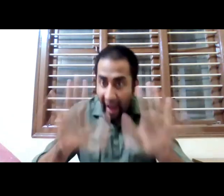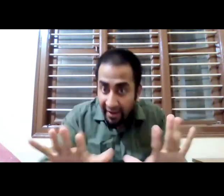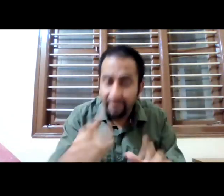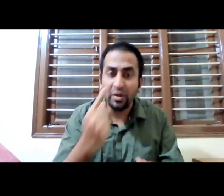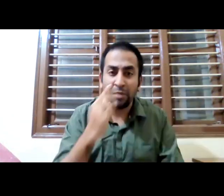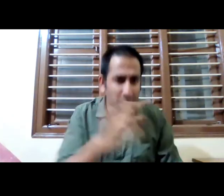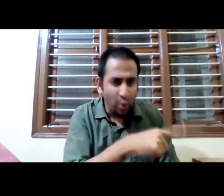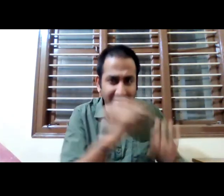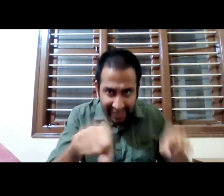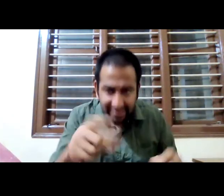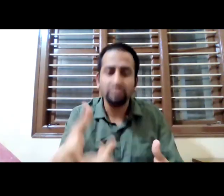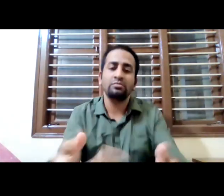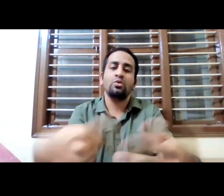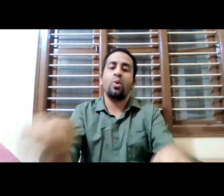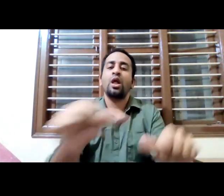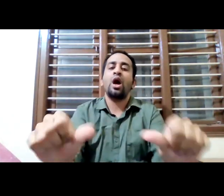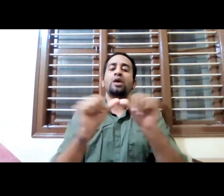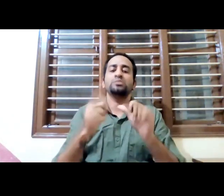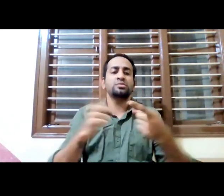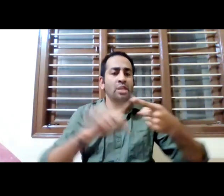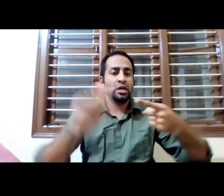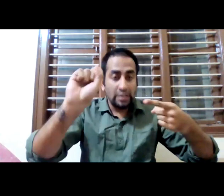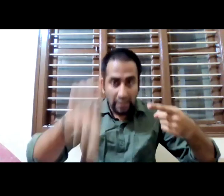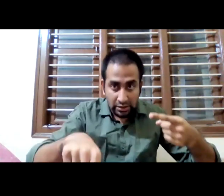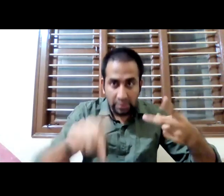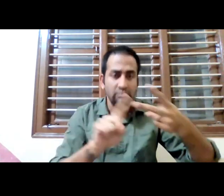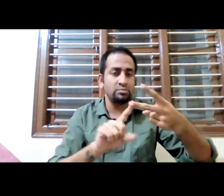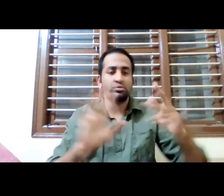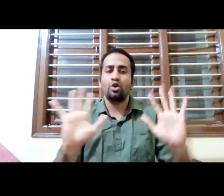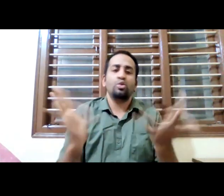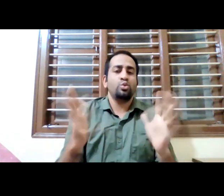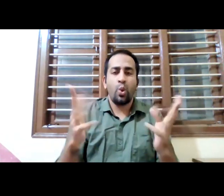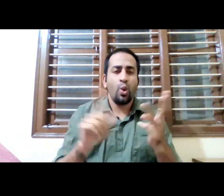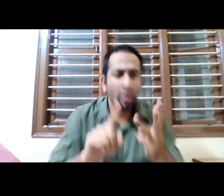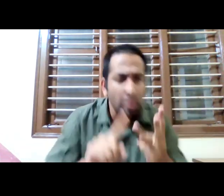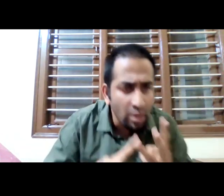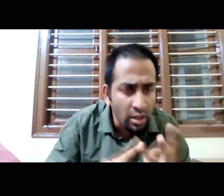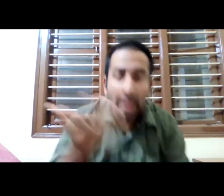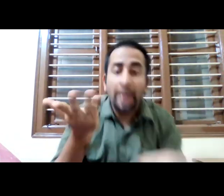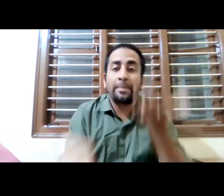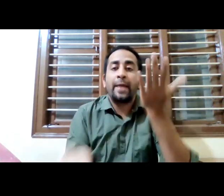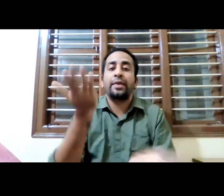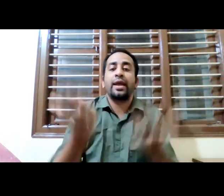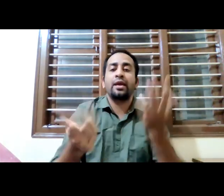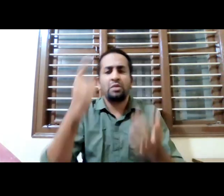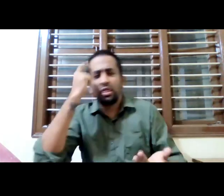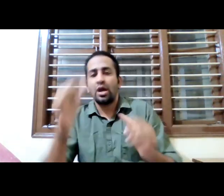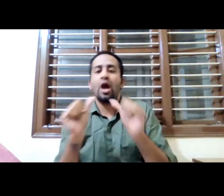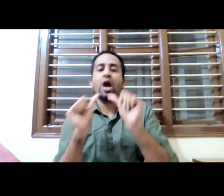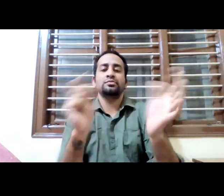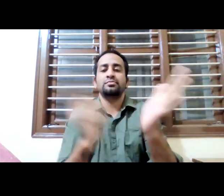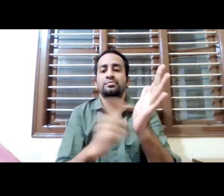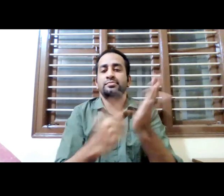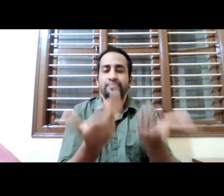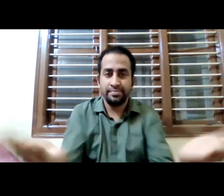India? If you think it's important and it is a great initiative, then you tell us. Option